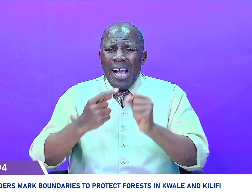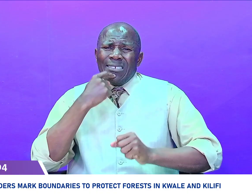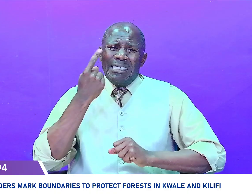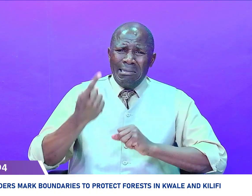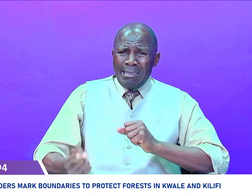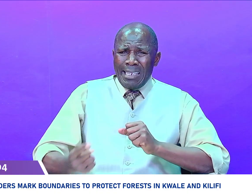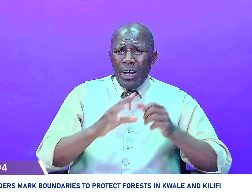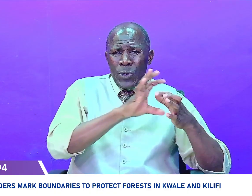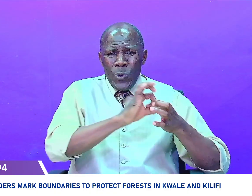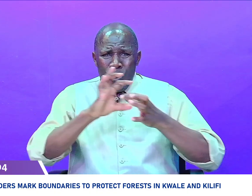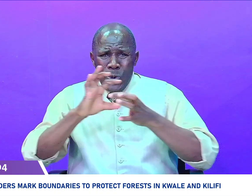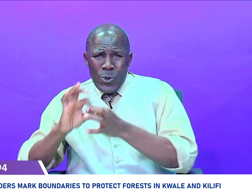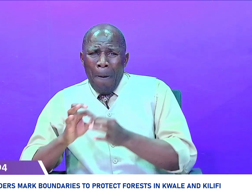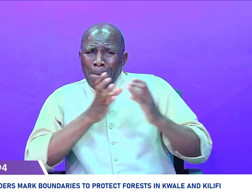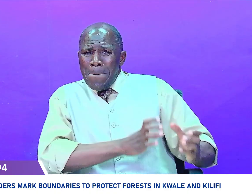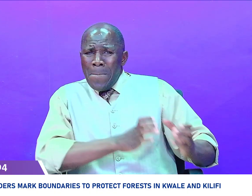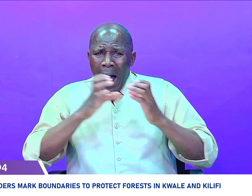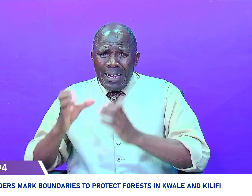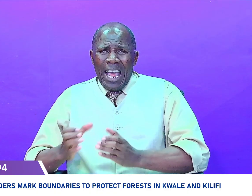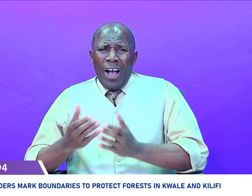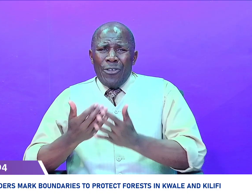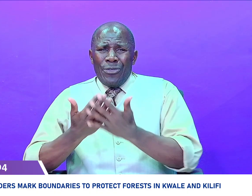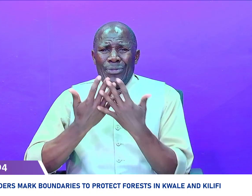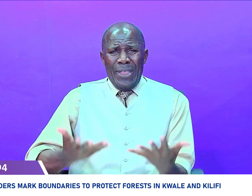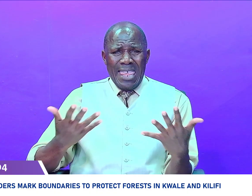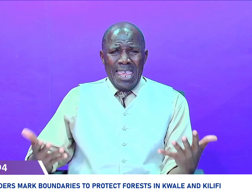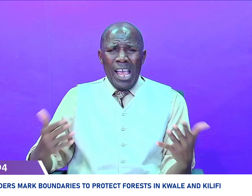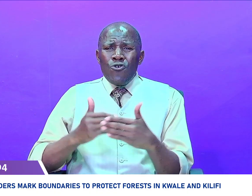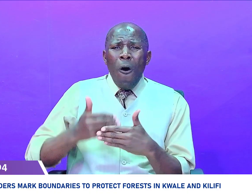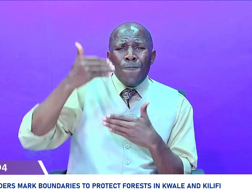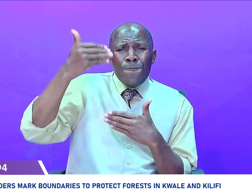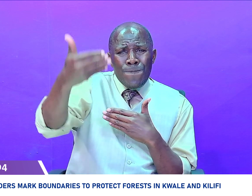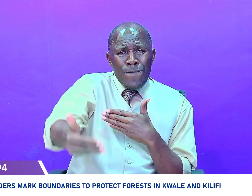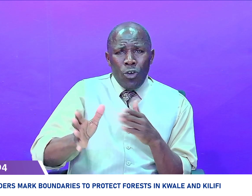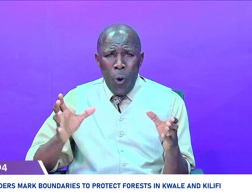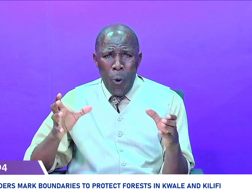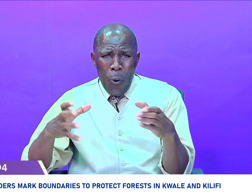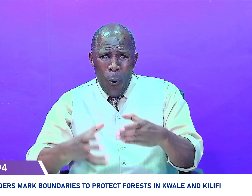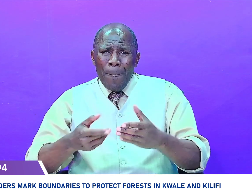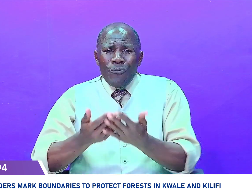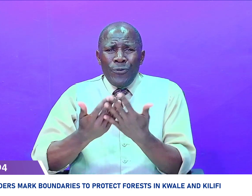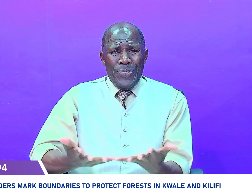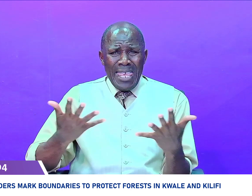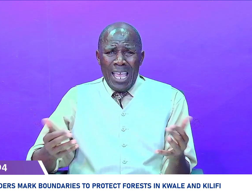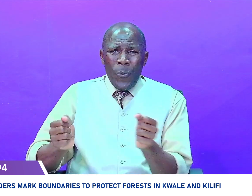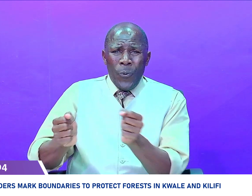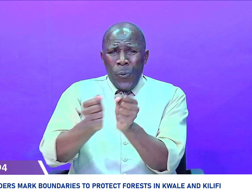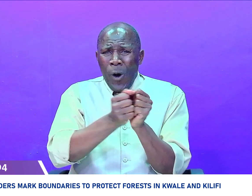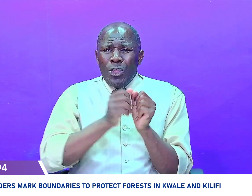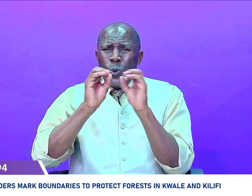structures, saying that channeling the party's energy toward community engagement and organization